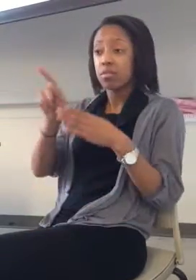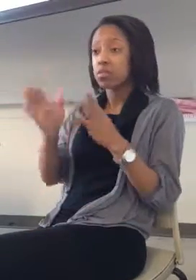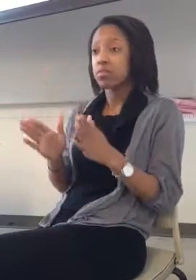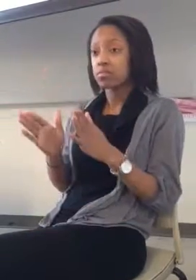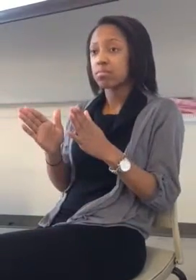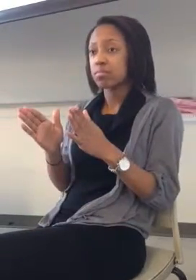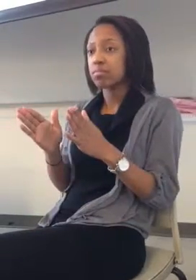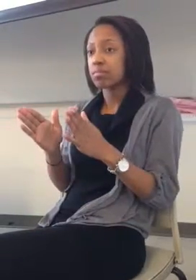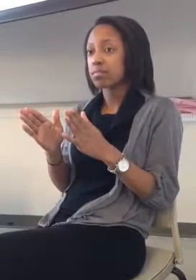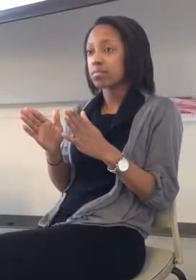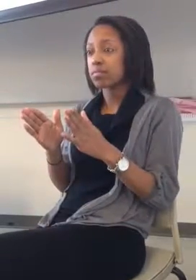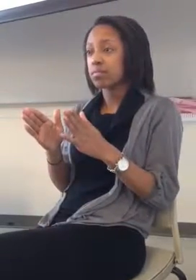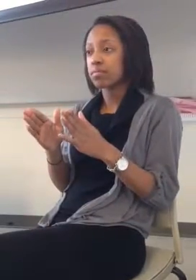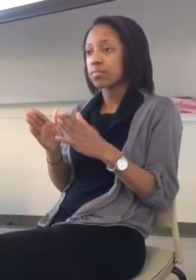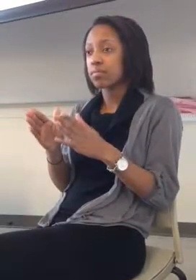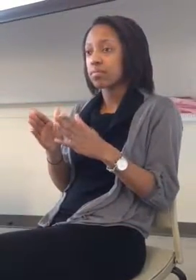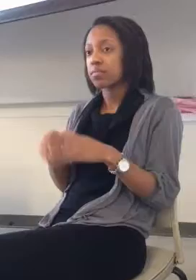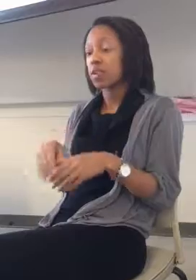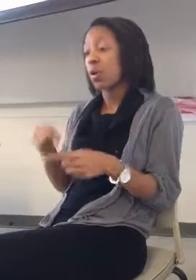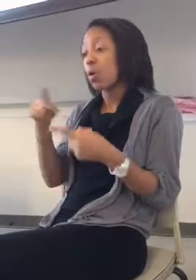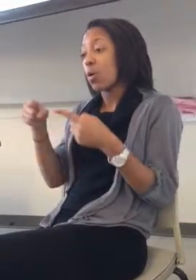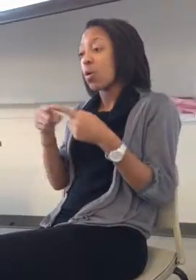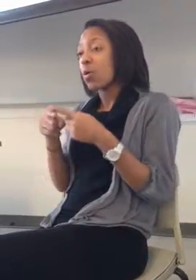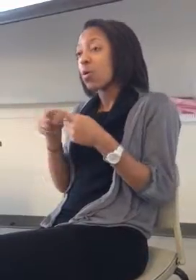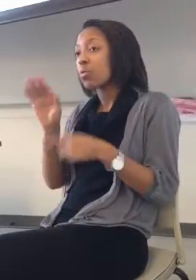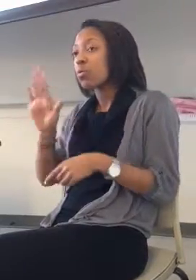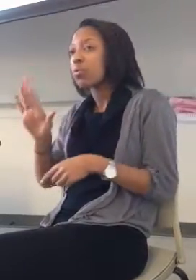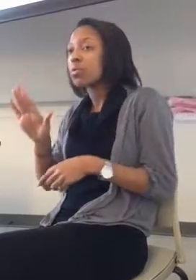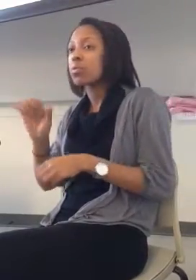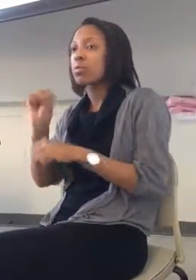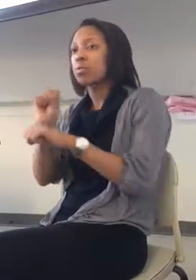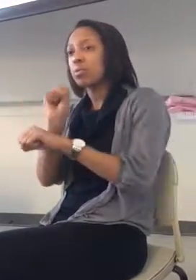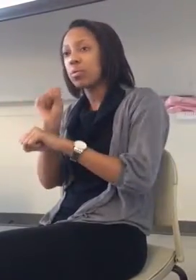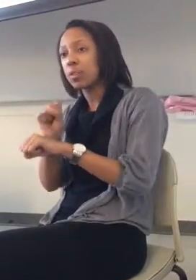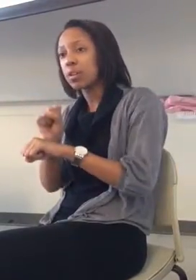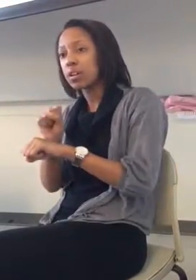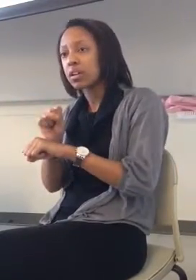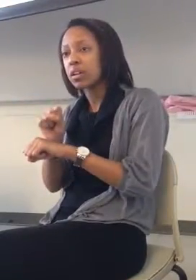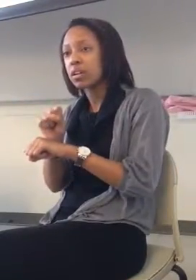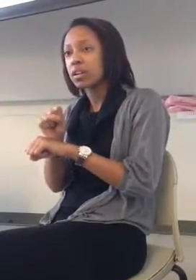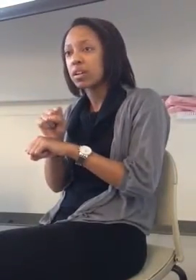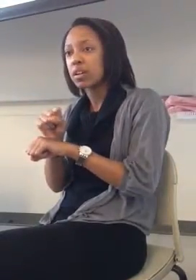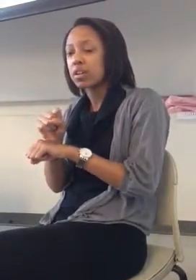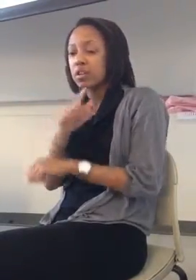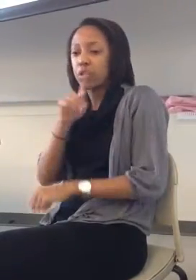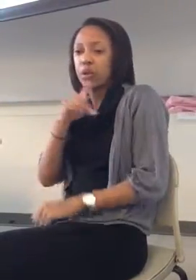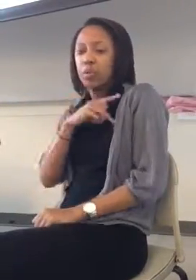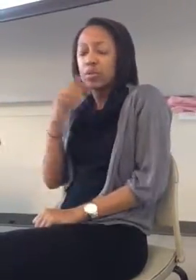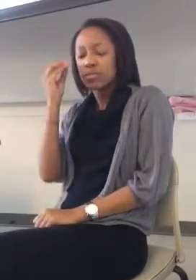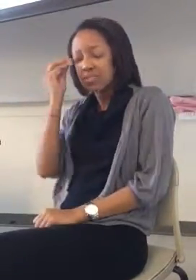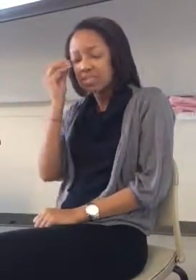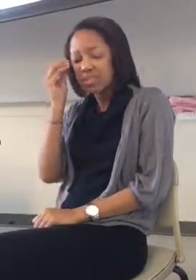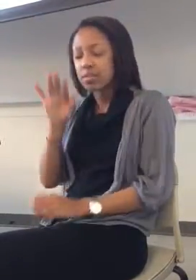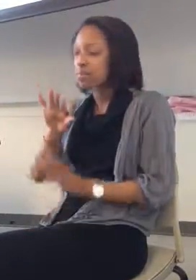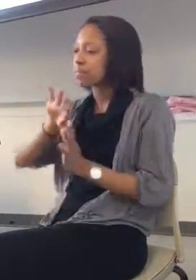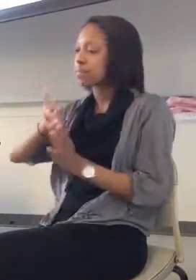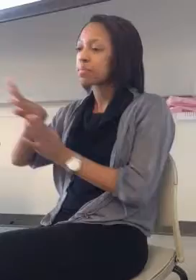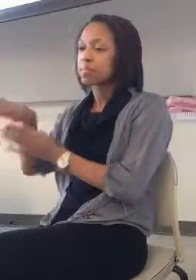Yeah, I agree. Like when you're at work, I think you have to put those things aside and live by the NASW Code of Ethics is